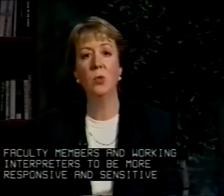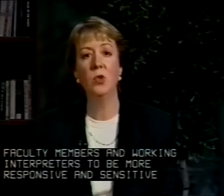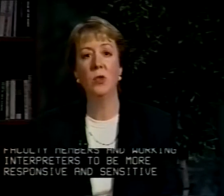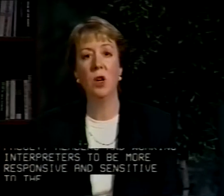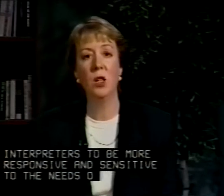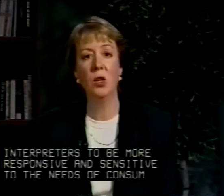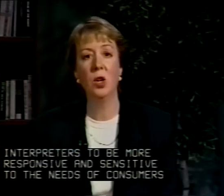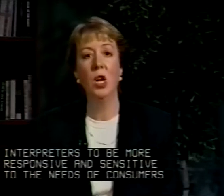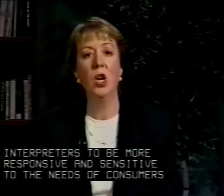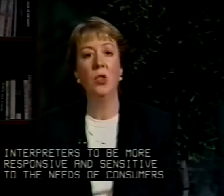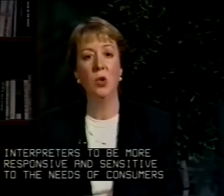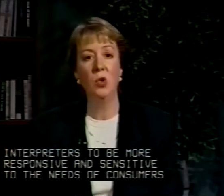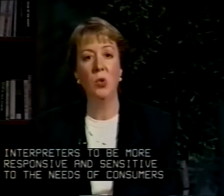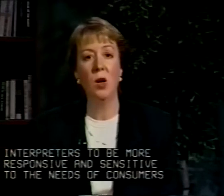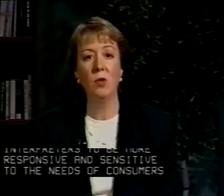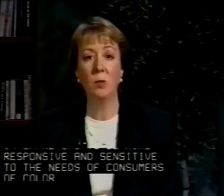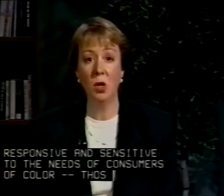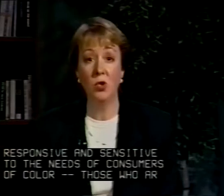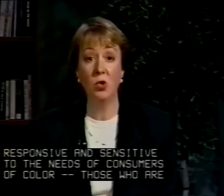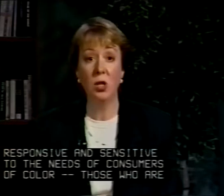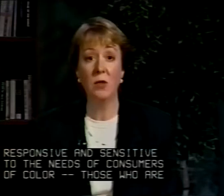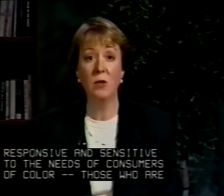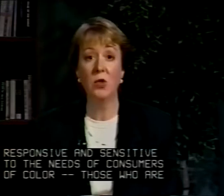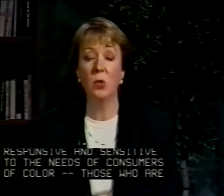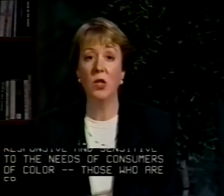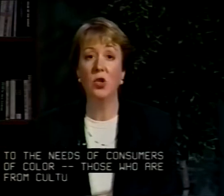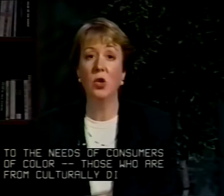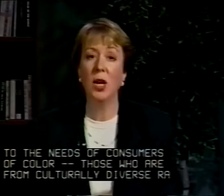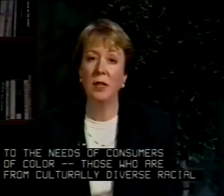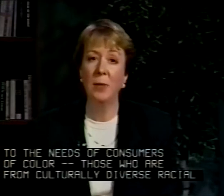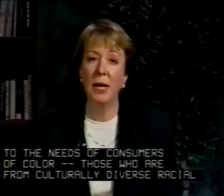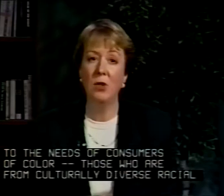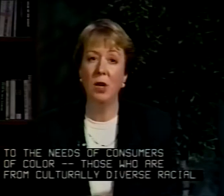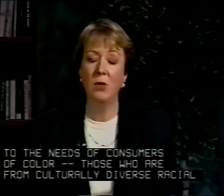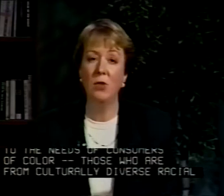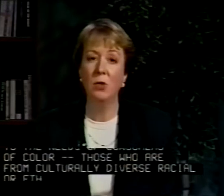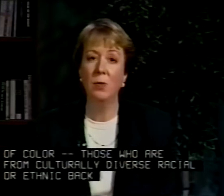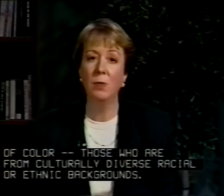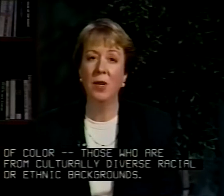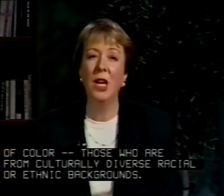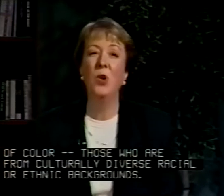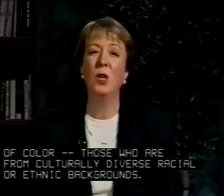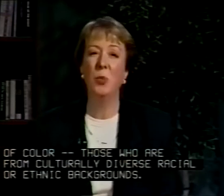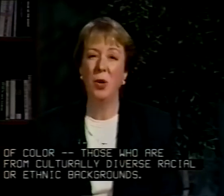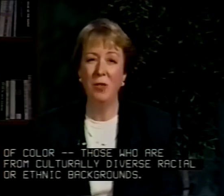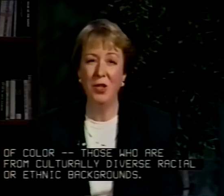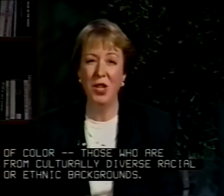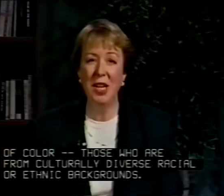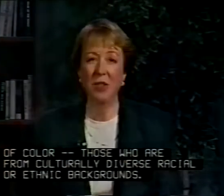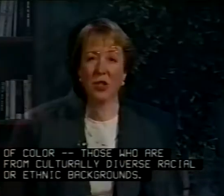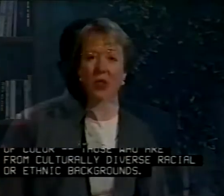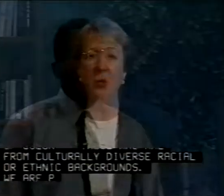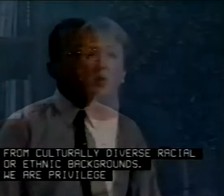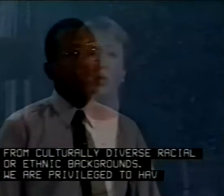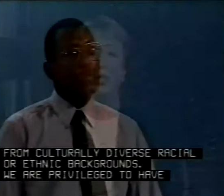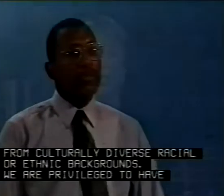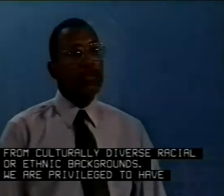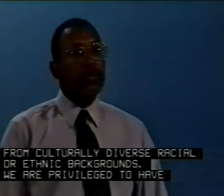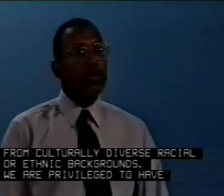consumers of color, those who are from culturally diverse racial or ethnic backgrounds. We are privileged to have as our speaker today Dr.